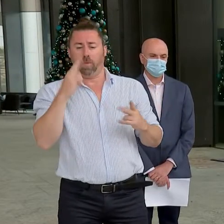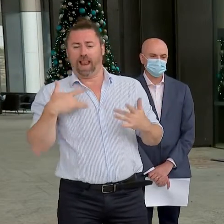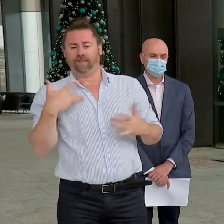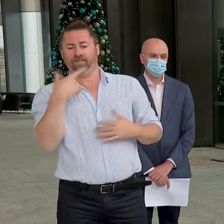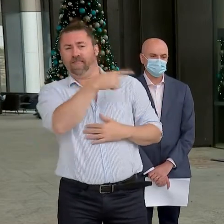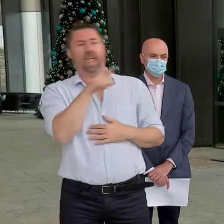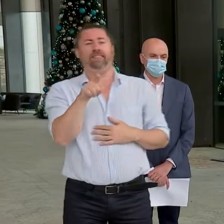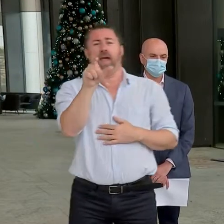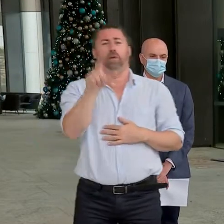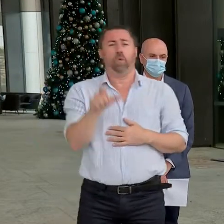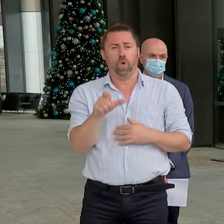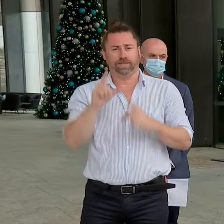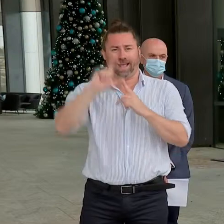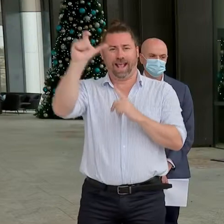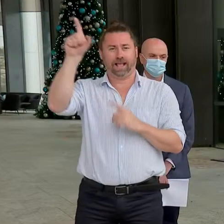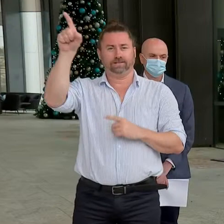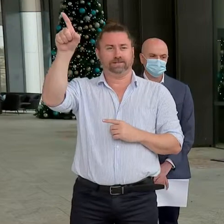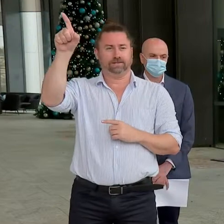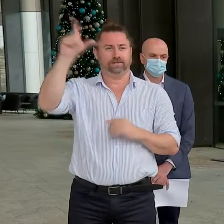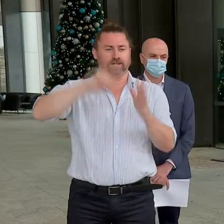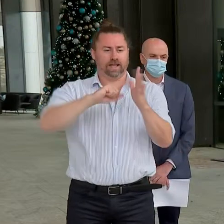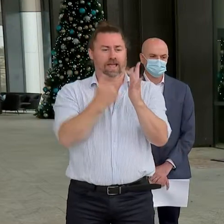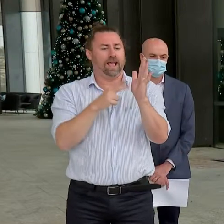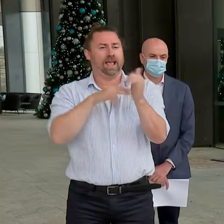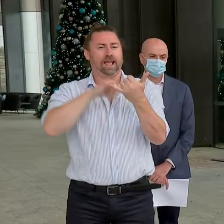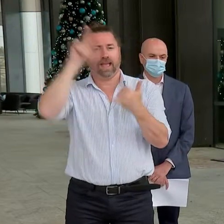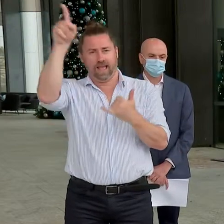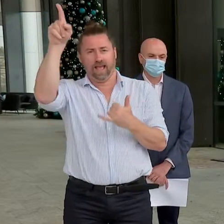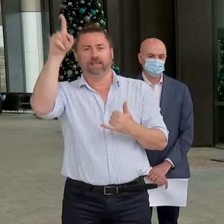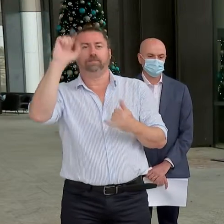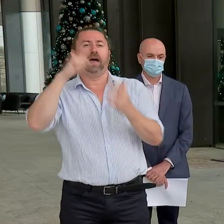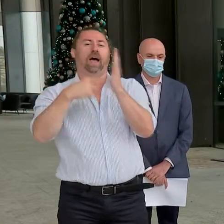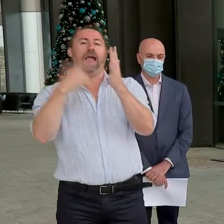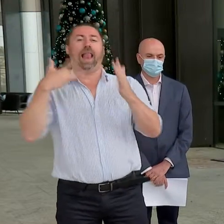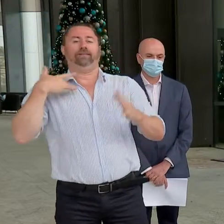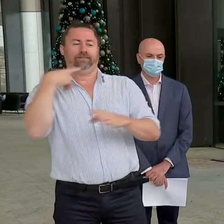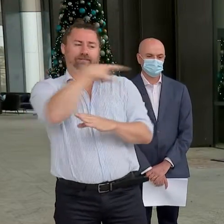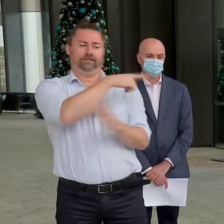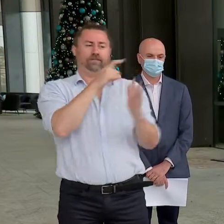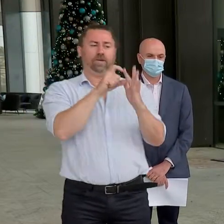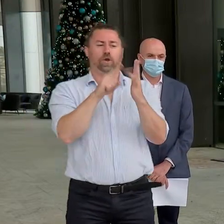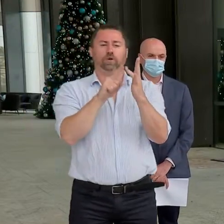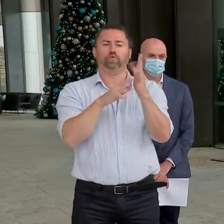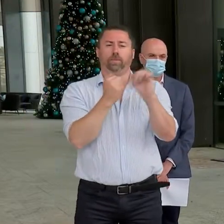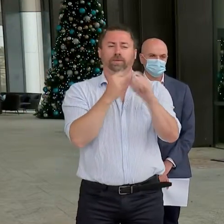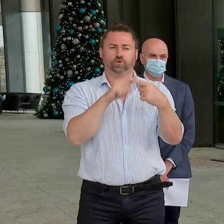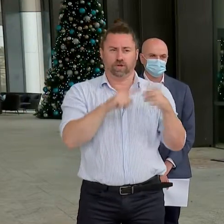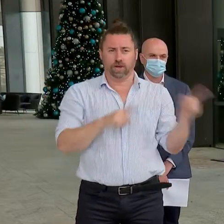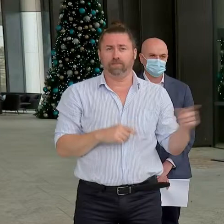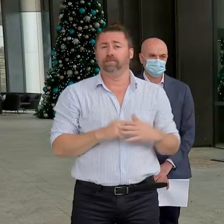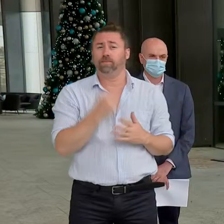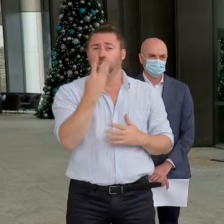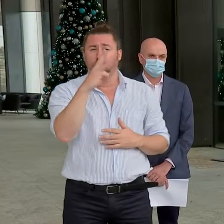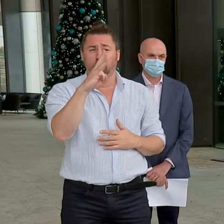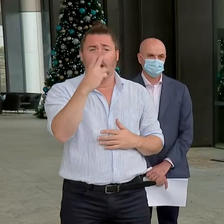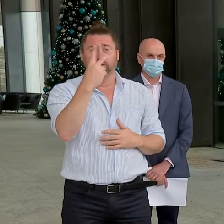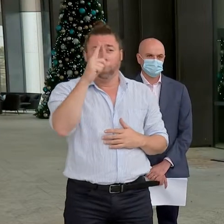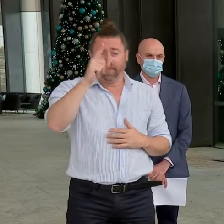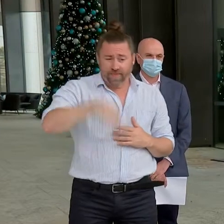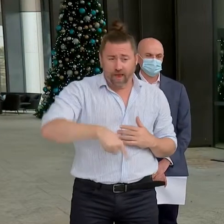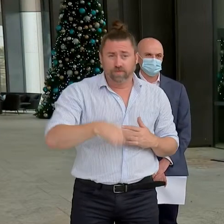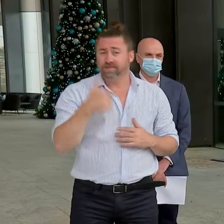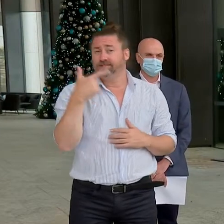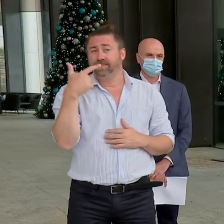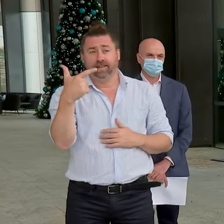in Cairns for the period that they have been infectious. We've done 32,007 tests by Queensland